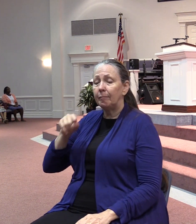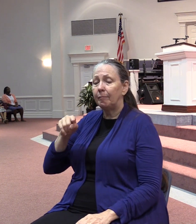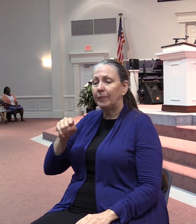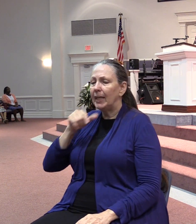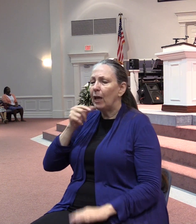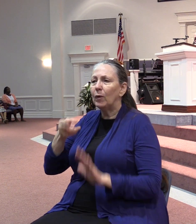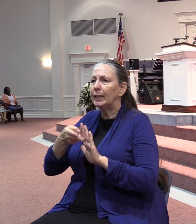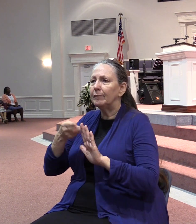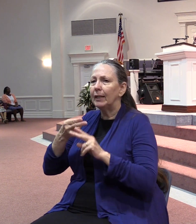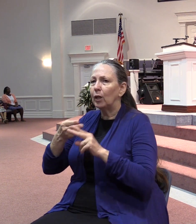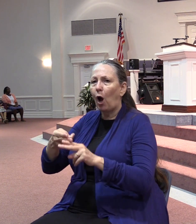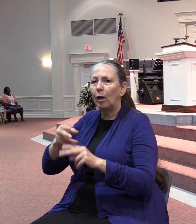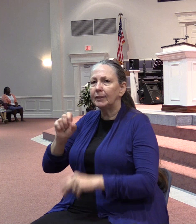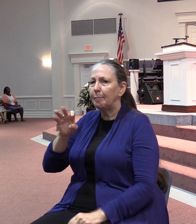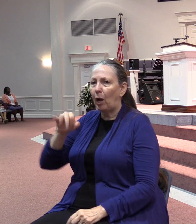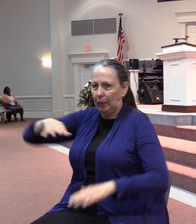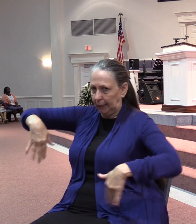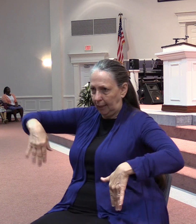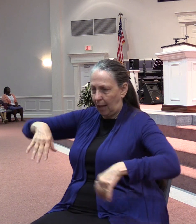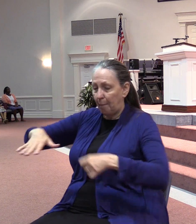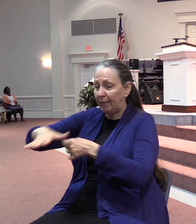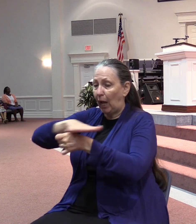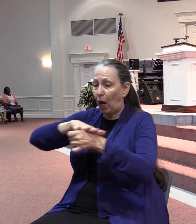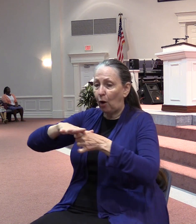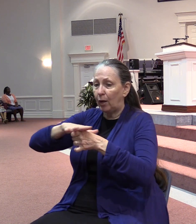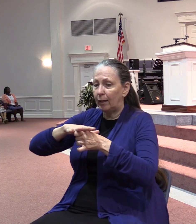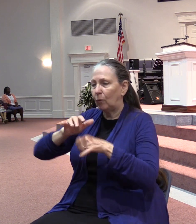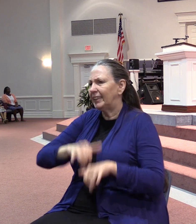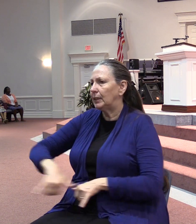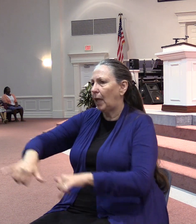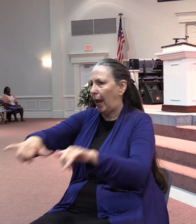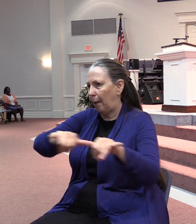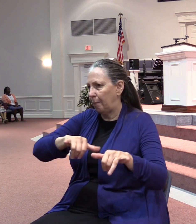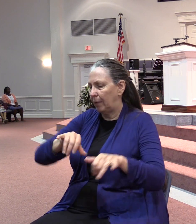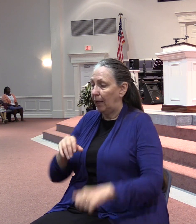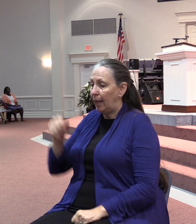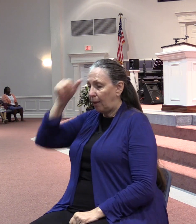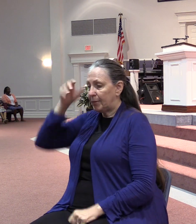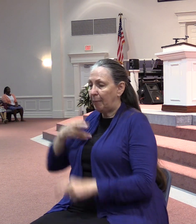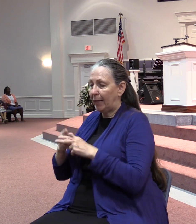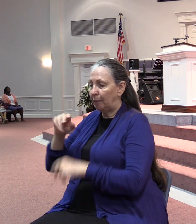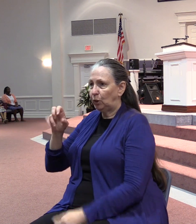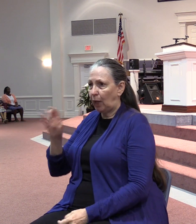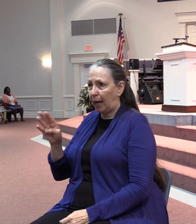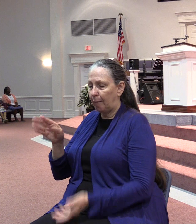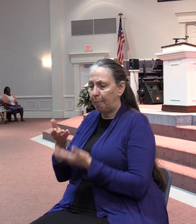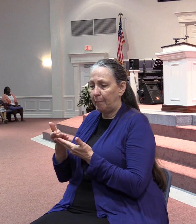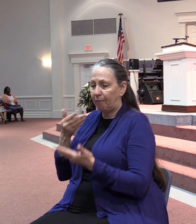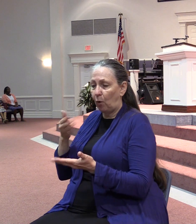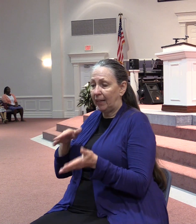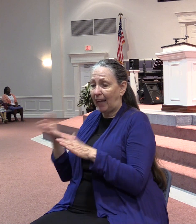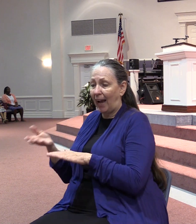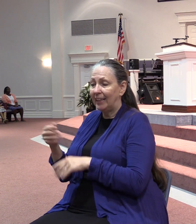wasn't called Samaria yet, but the region was the same. Jacob, before he died, gave Joseph a